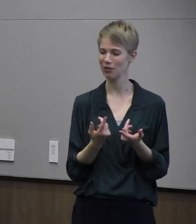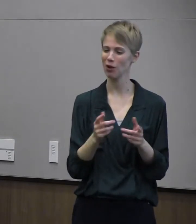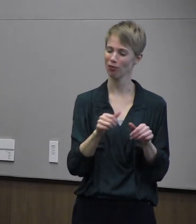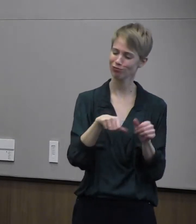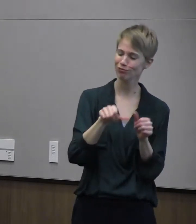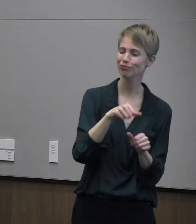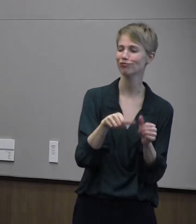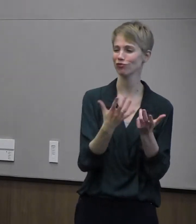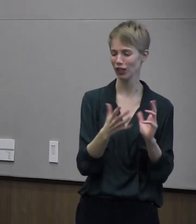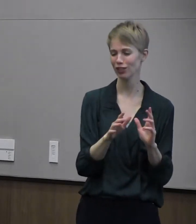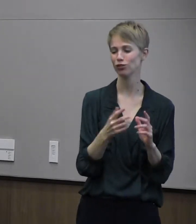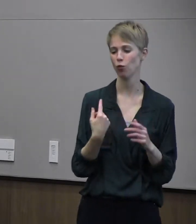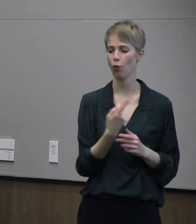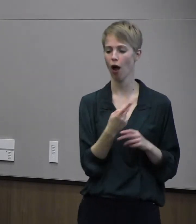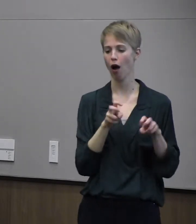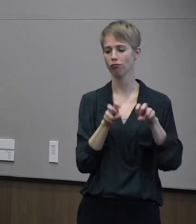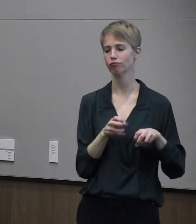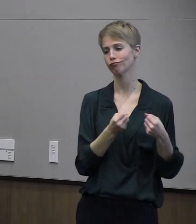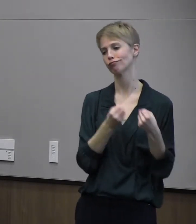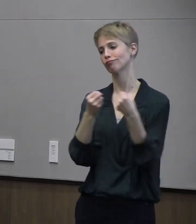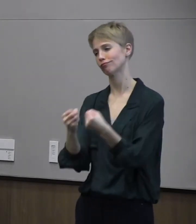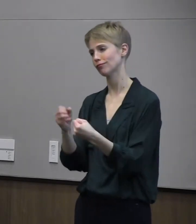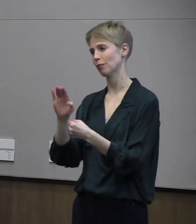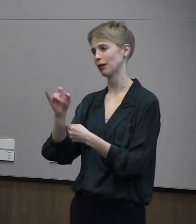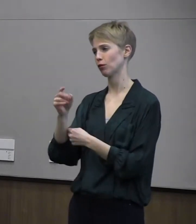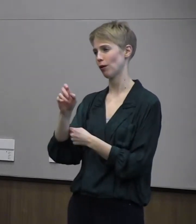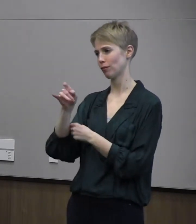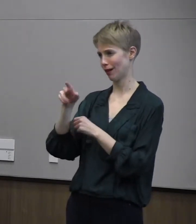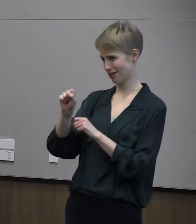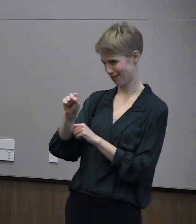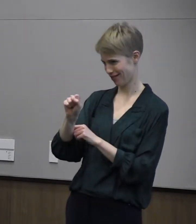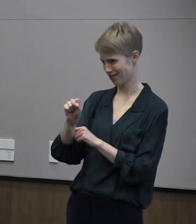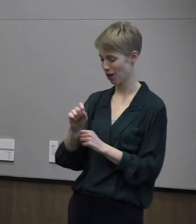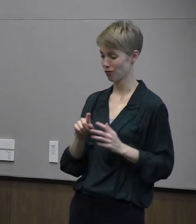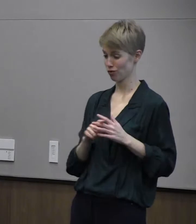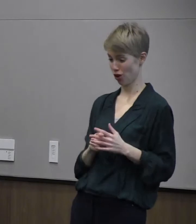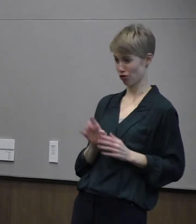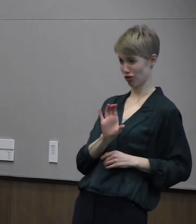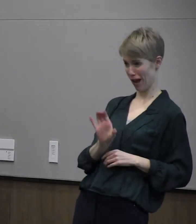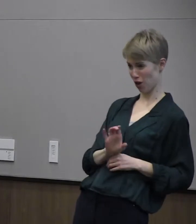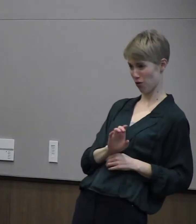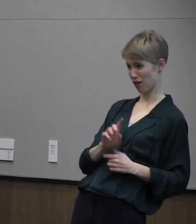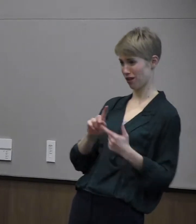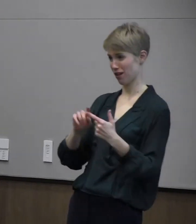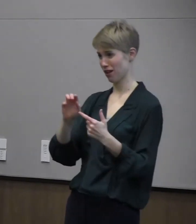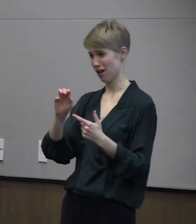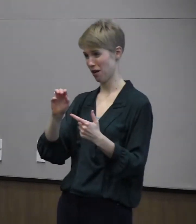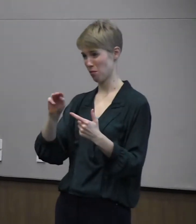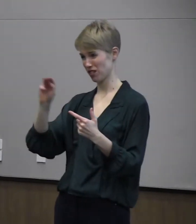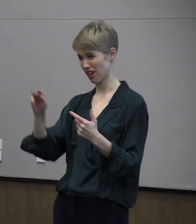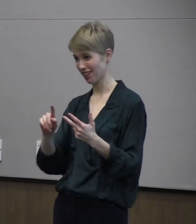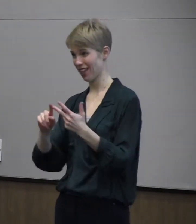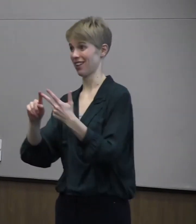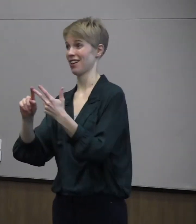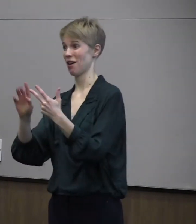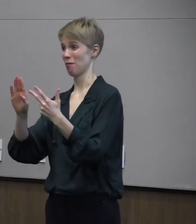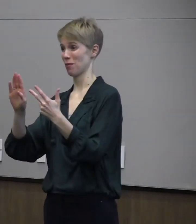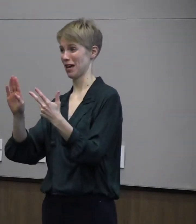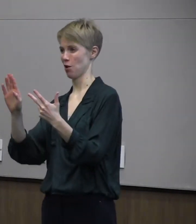Rapids. We went to Chicago, where we took a boat to Muskegon, and from there, a train to Lizzie's cherished goal, Big